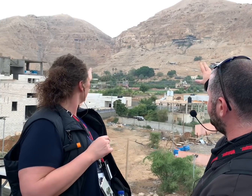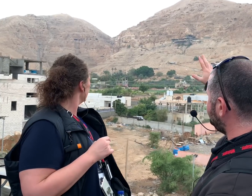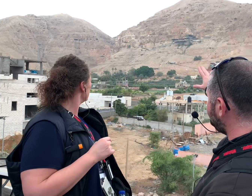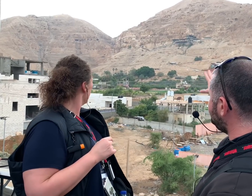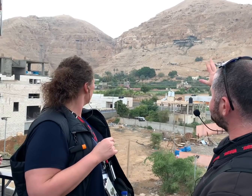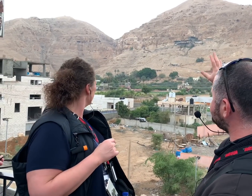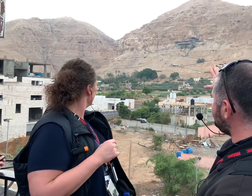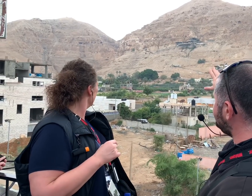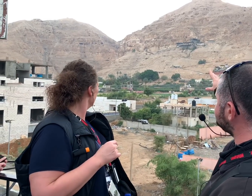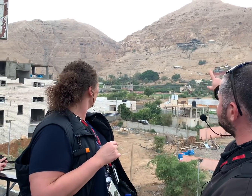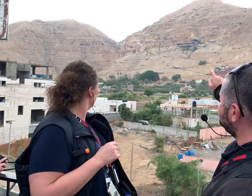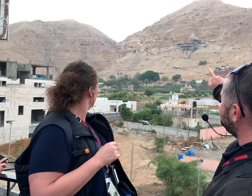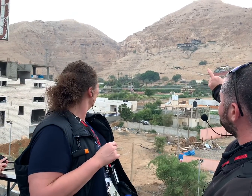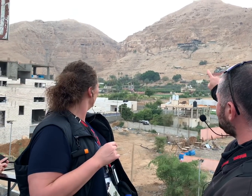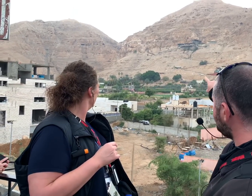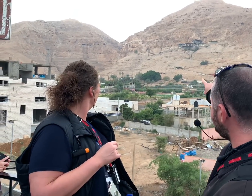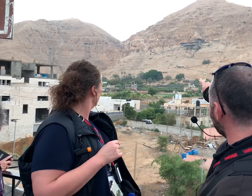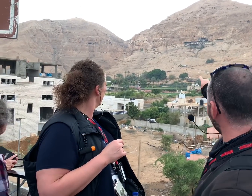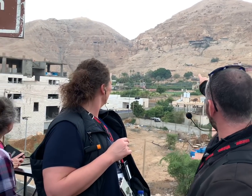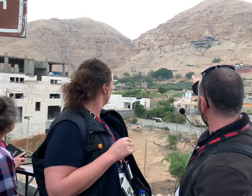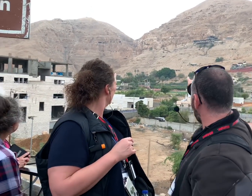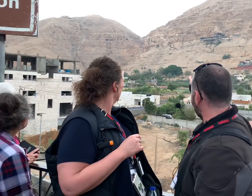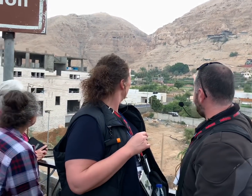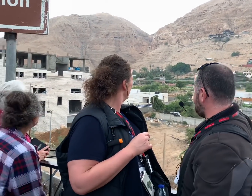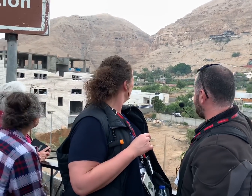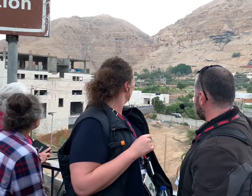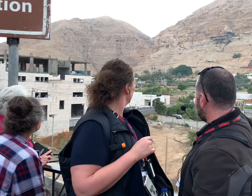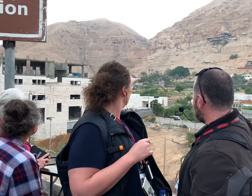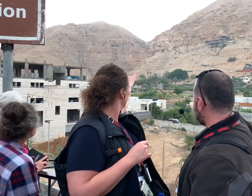mountain. This is...